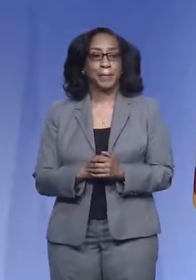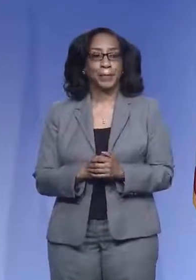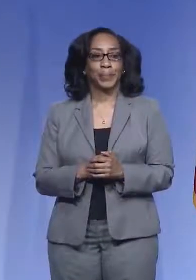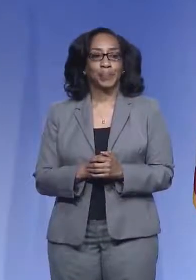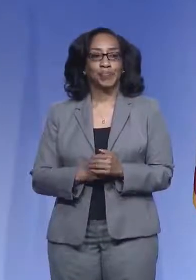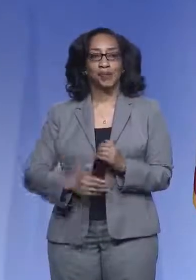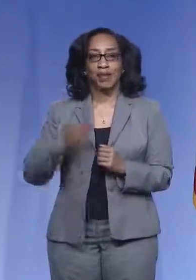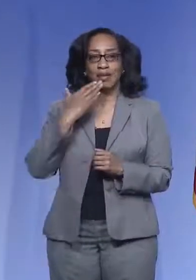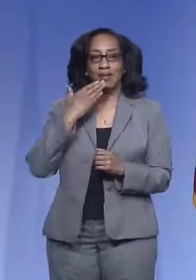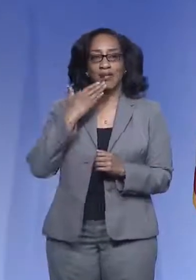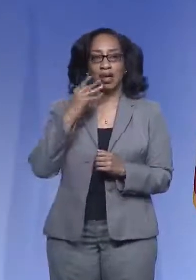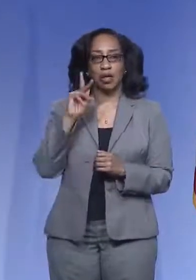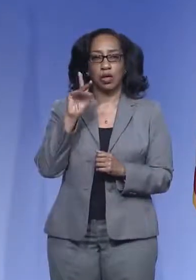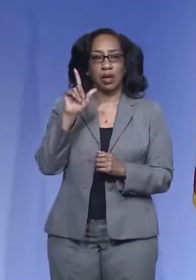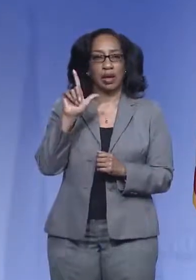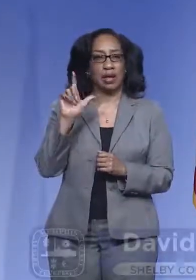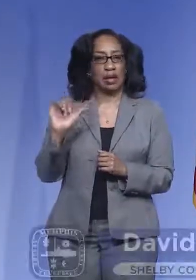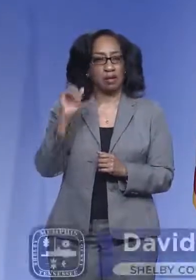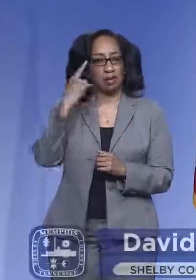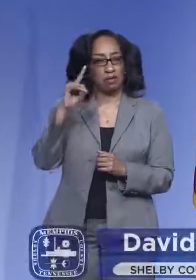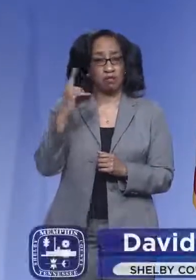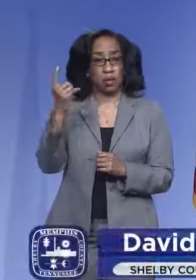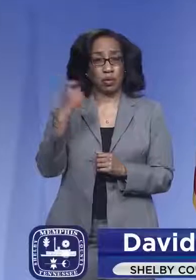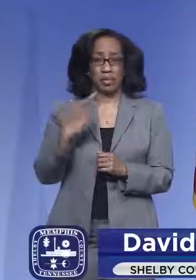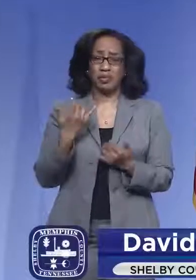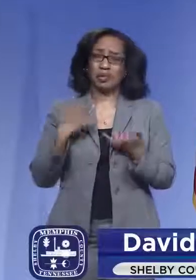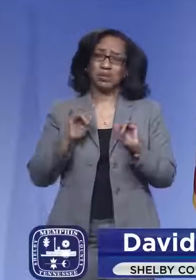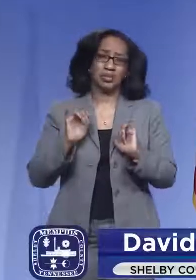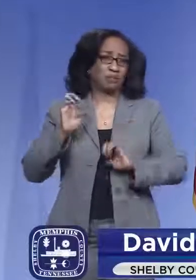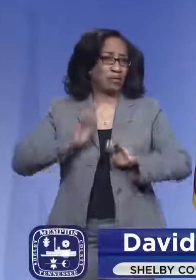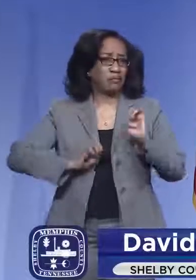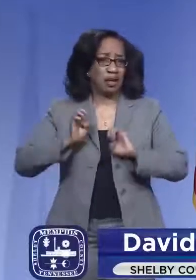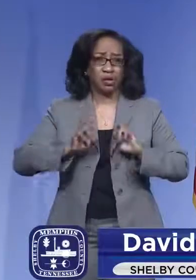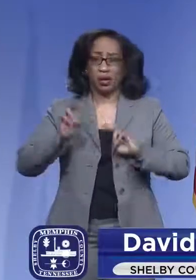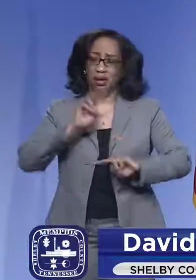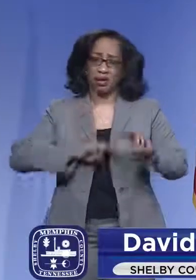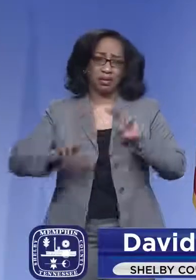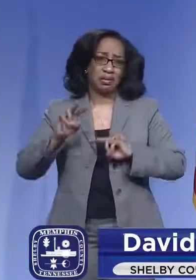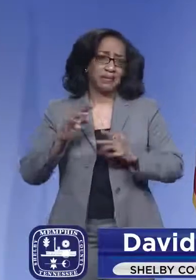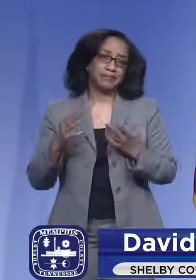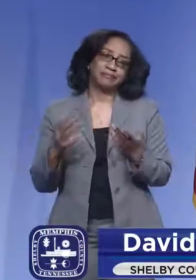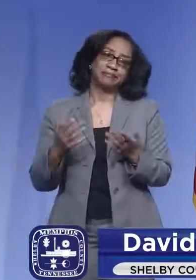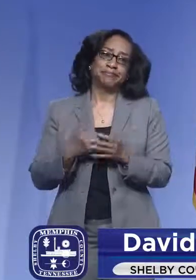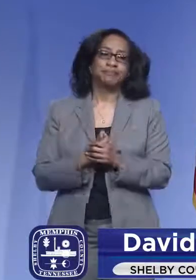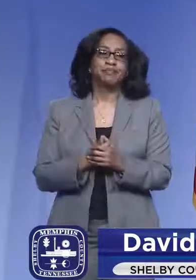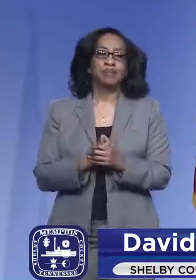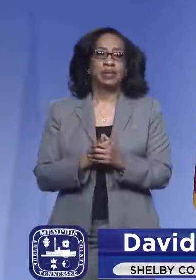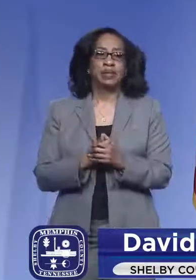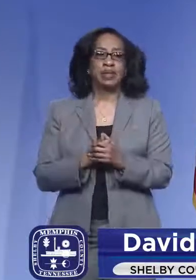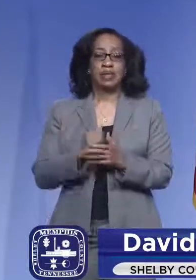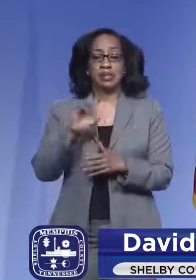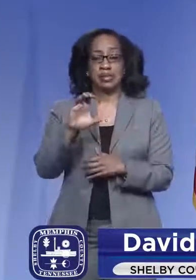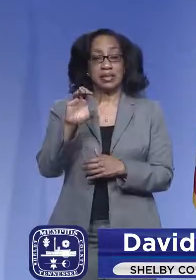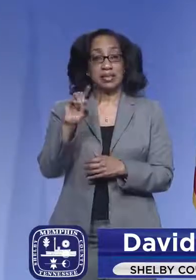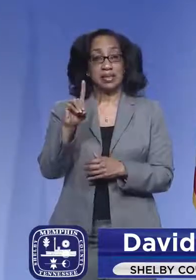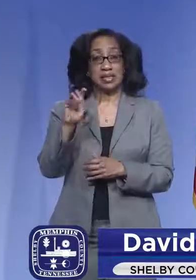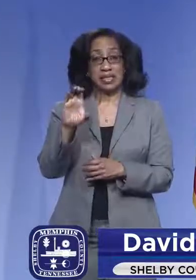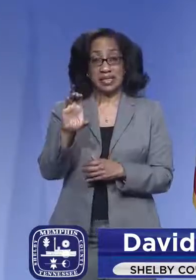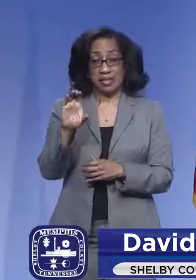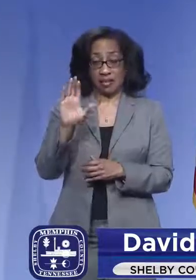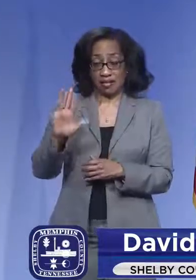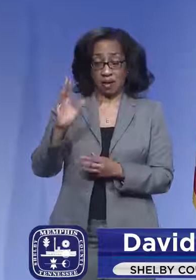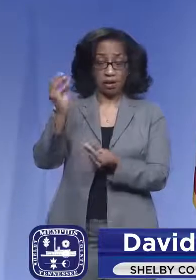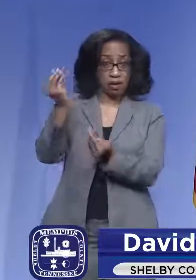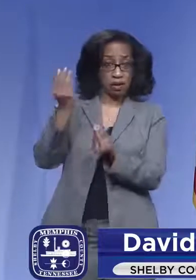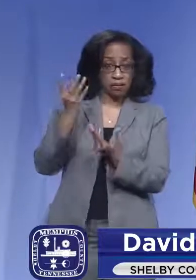Thank you, Kelly, for the question. I mean, we're still evaluating the guidance that's just been released from the CDC and evaluating